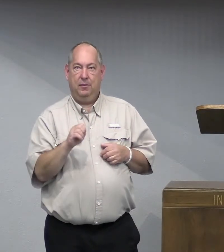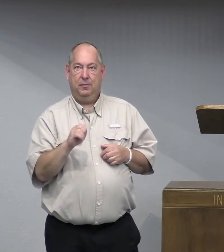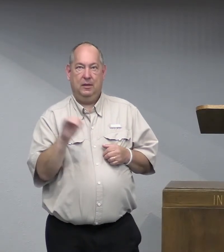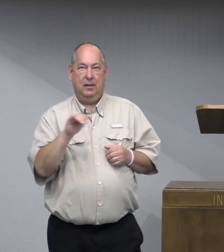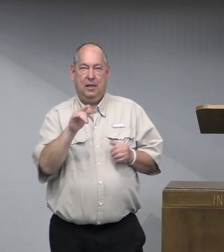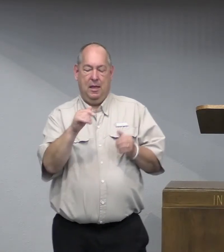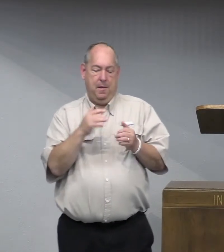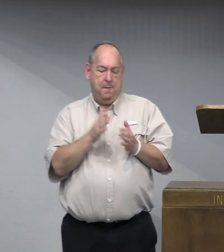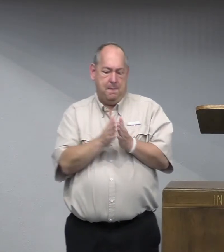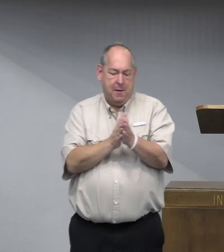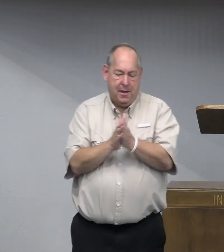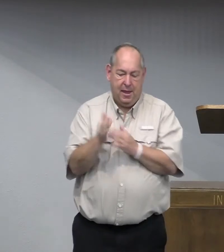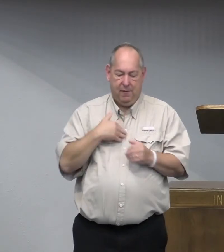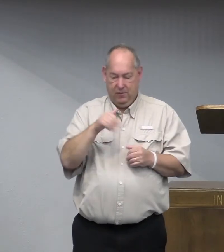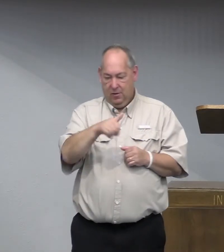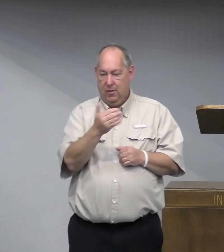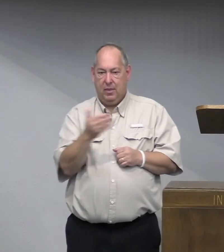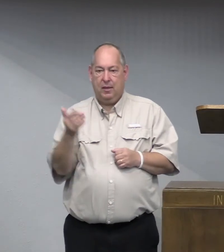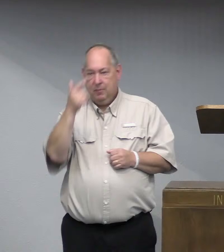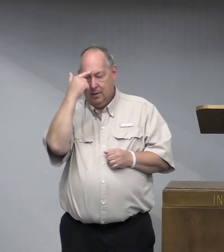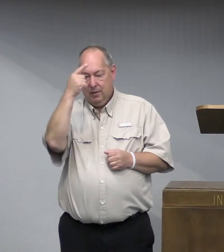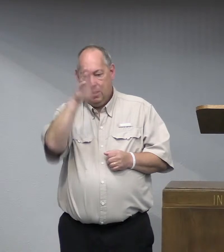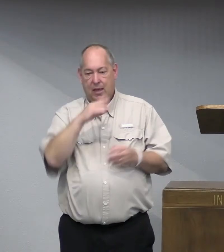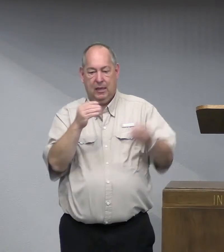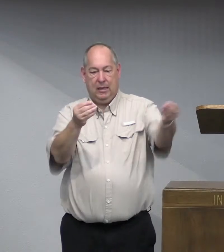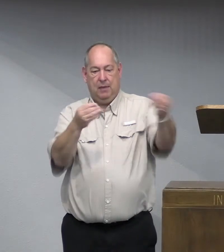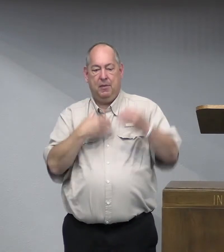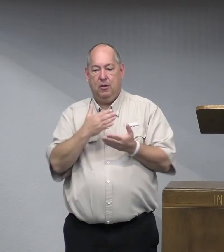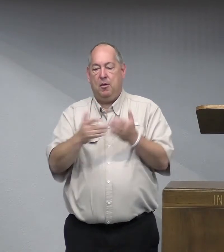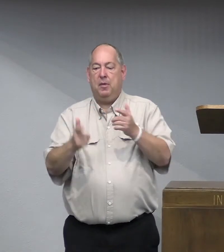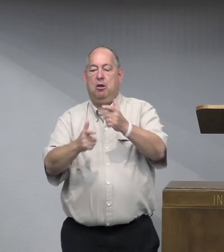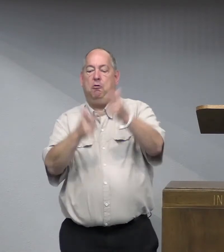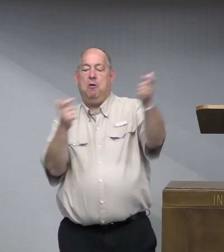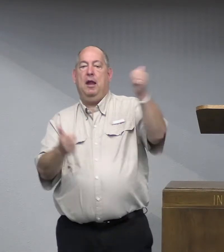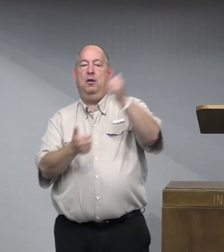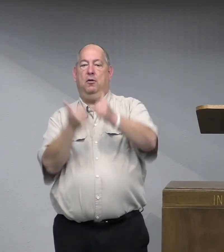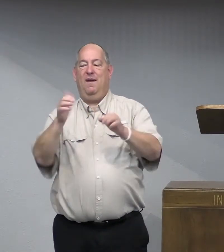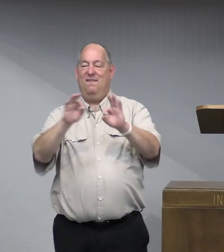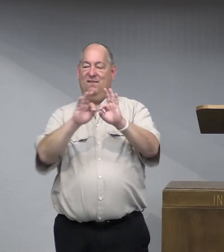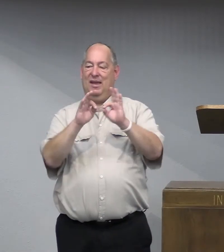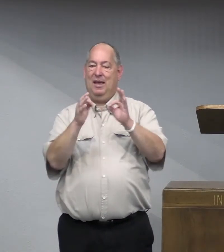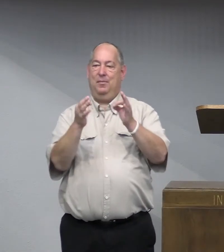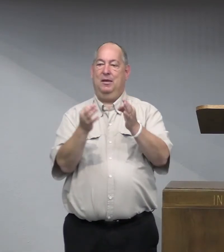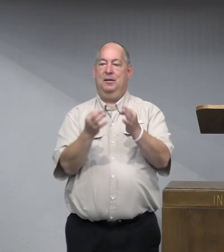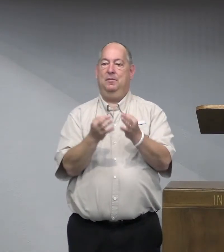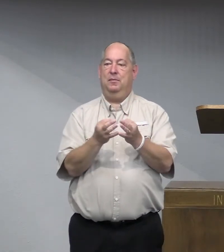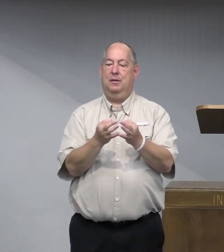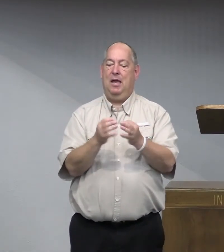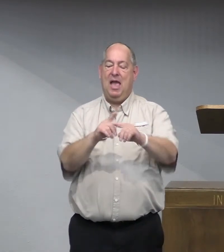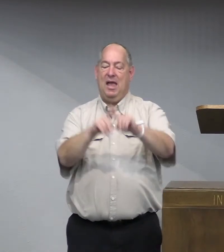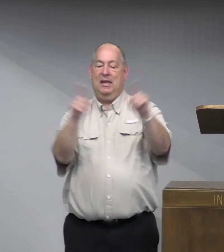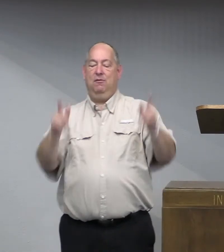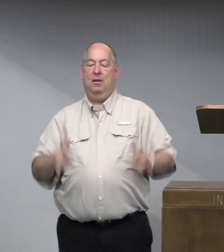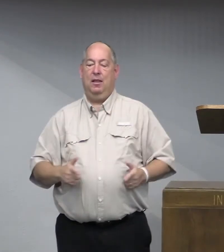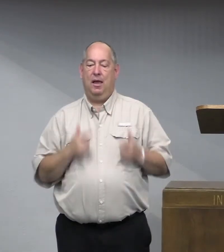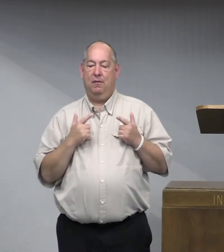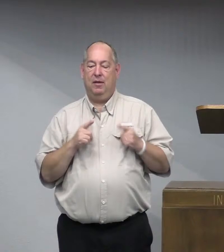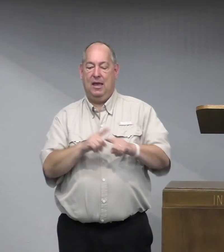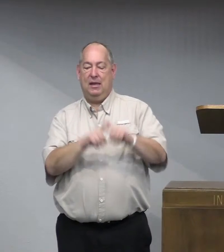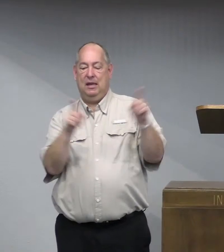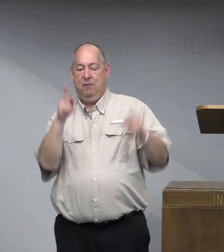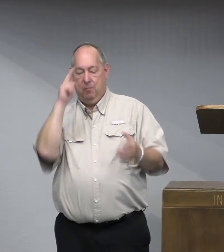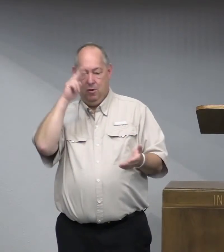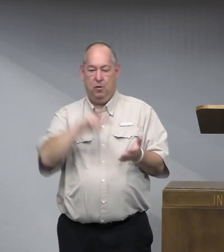that passion that I had for all those things, because God had given me something greater, a family, a different life, a